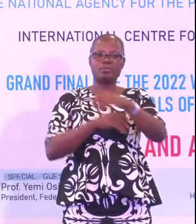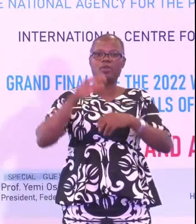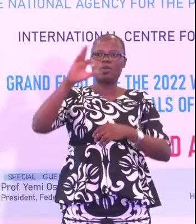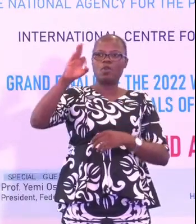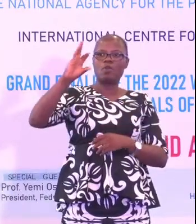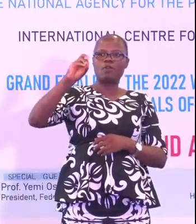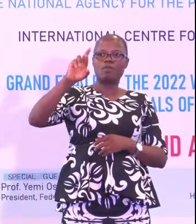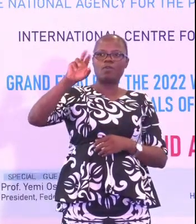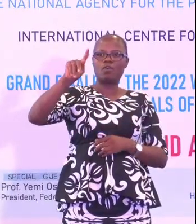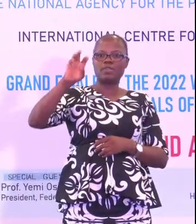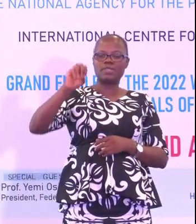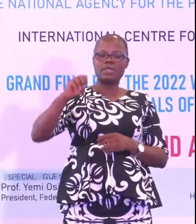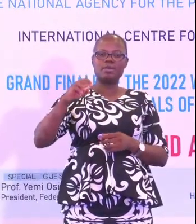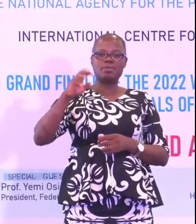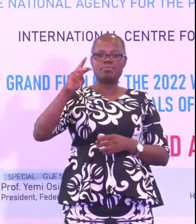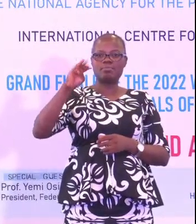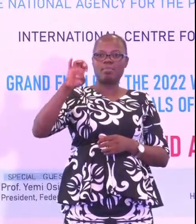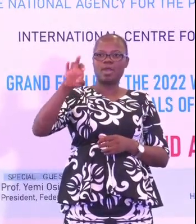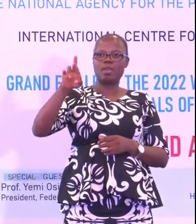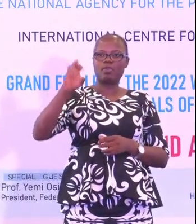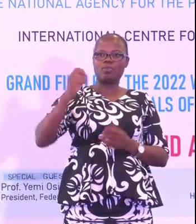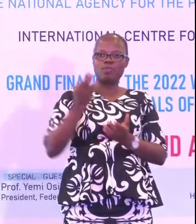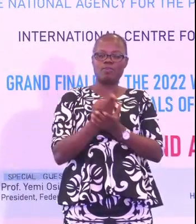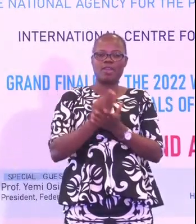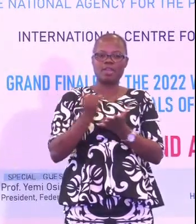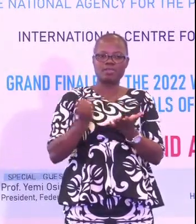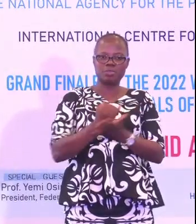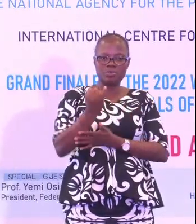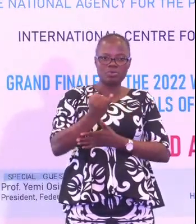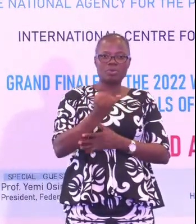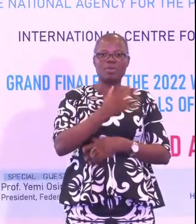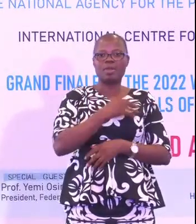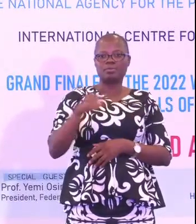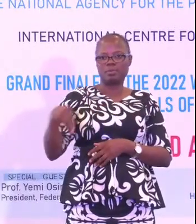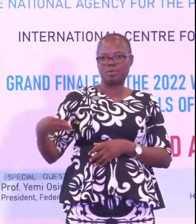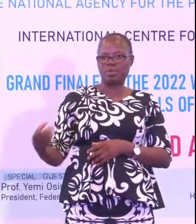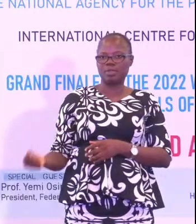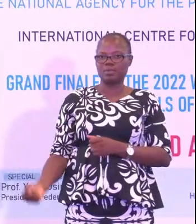Micro Finance Institution, and the rest of them.